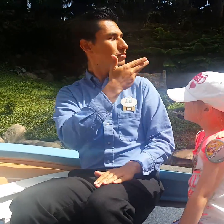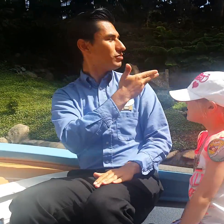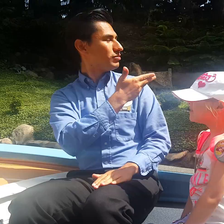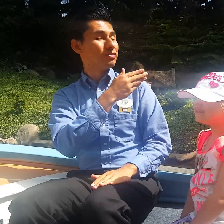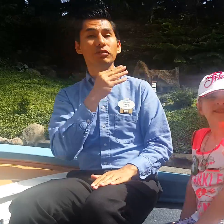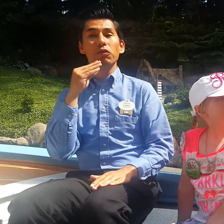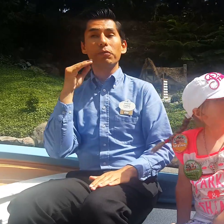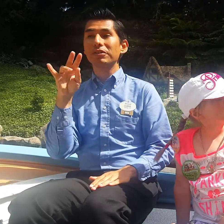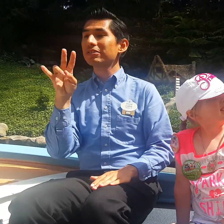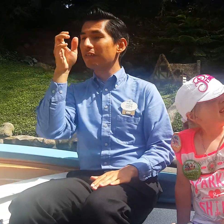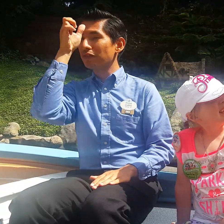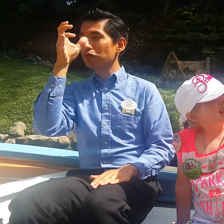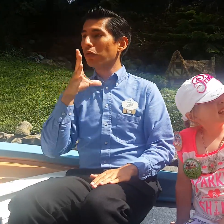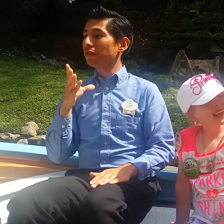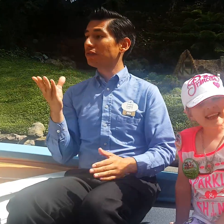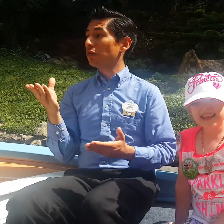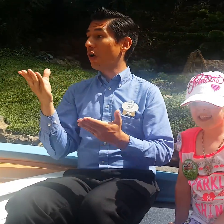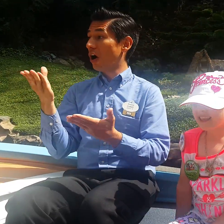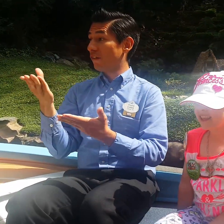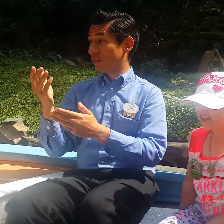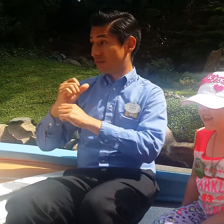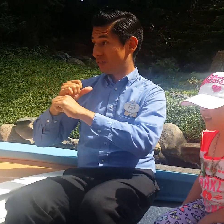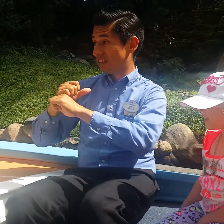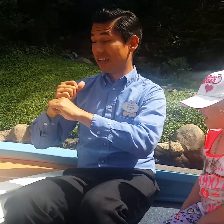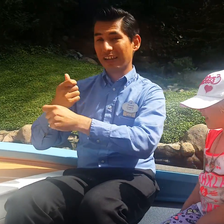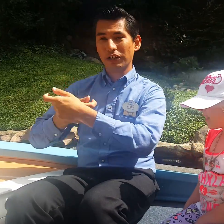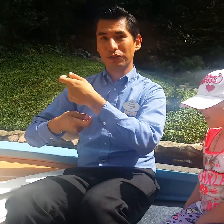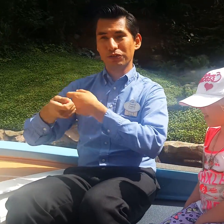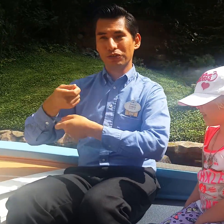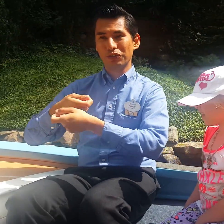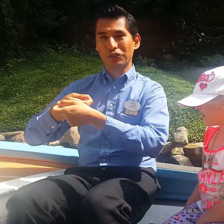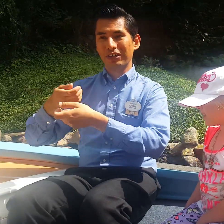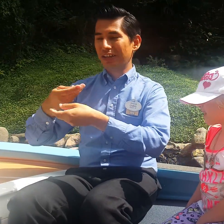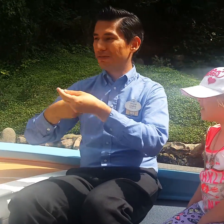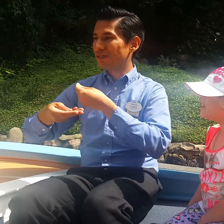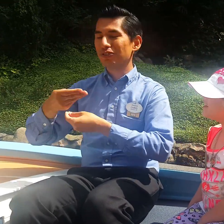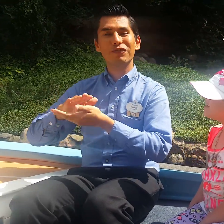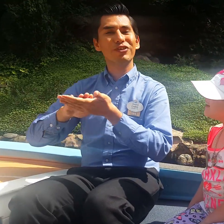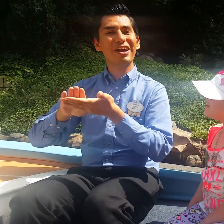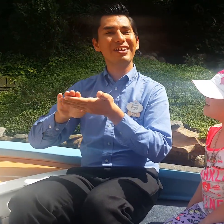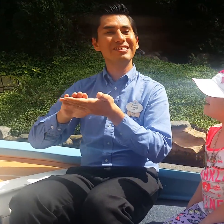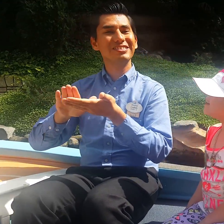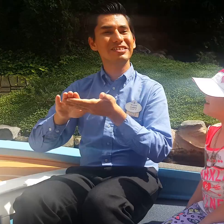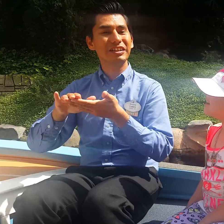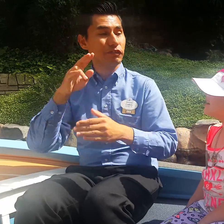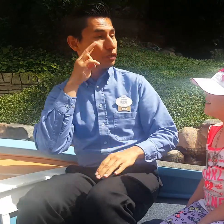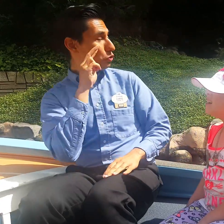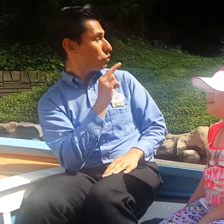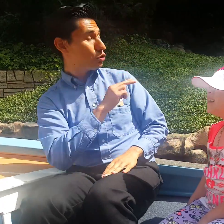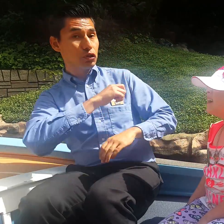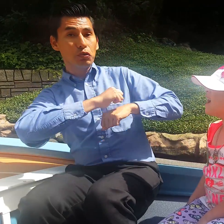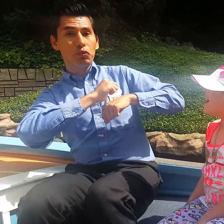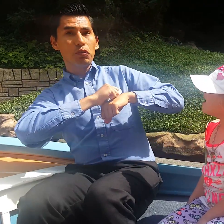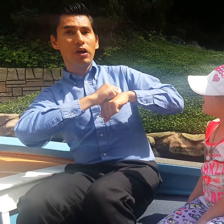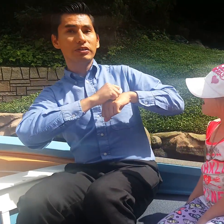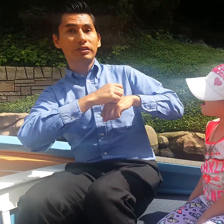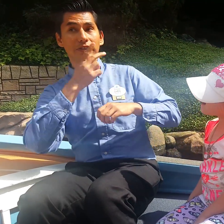dwarves, who offered her a place to stay in return for her kindness. Now if you look closely there on the rocks, you can see their minds and even hear them whistle while they